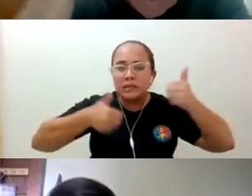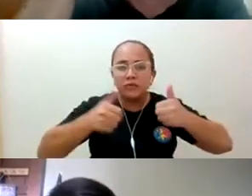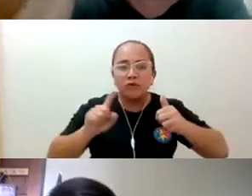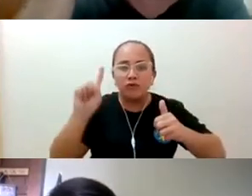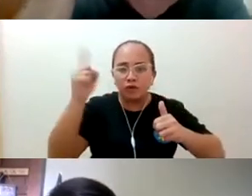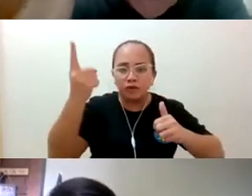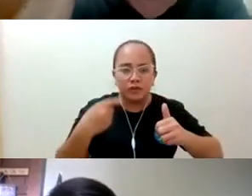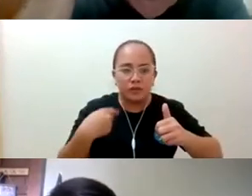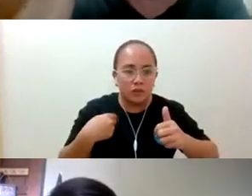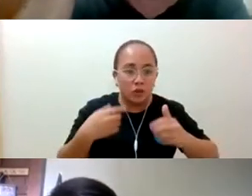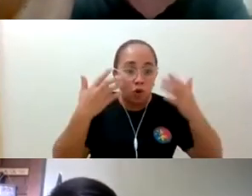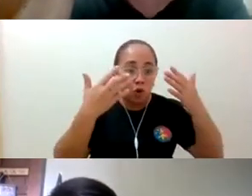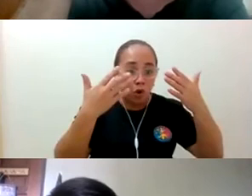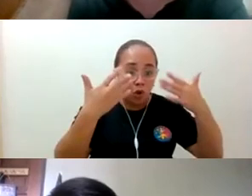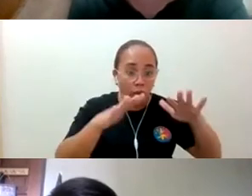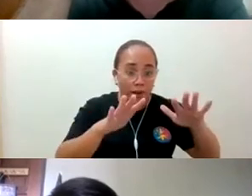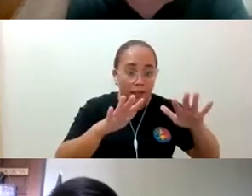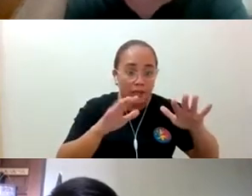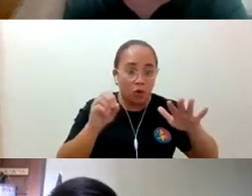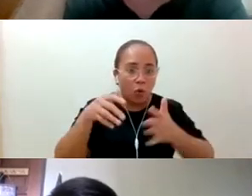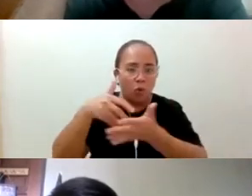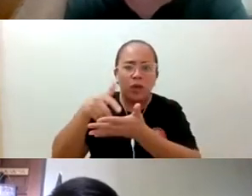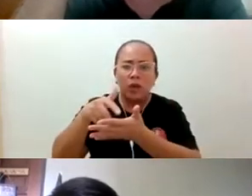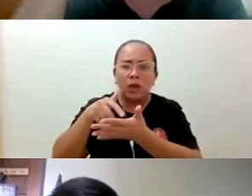first, already or weak?